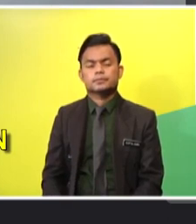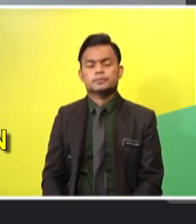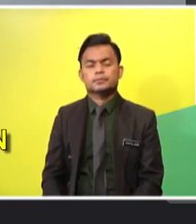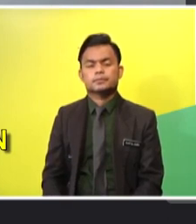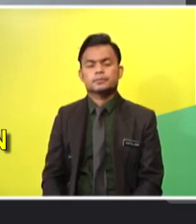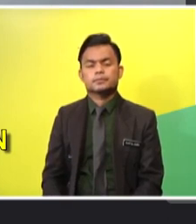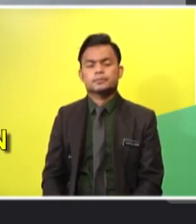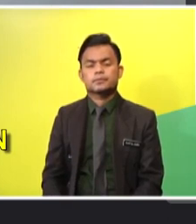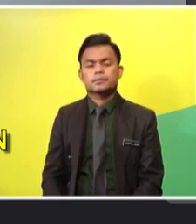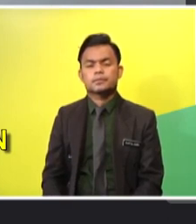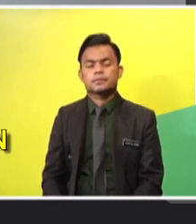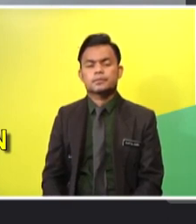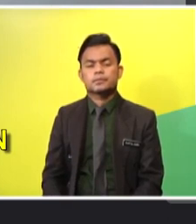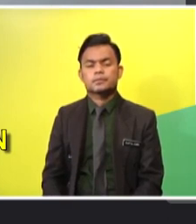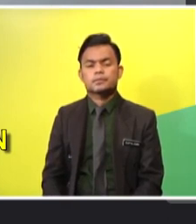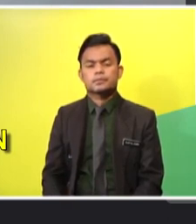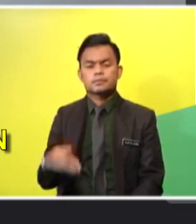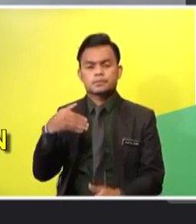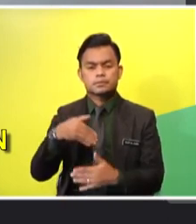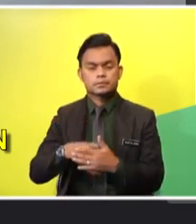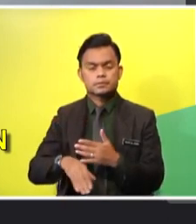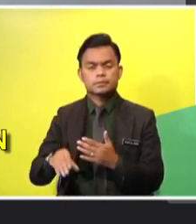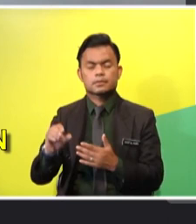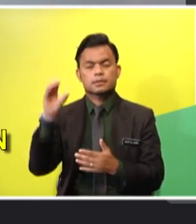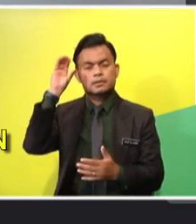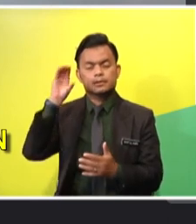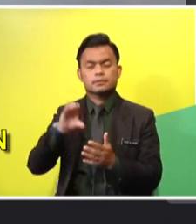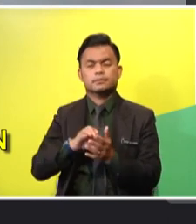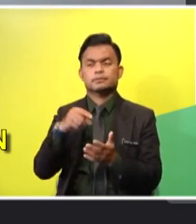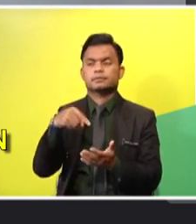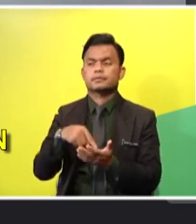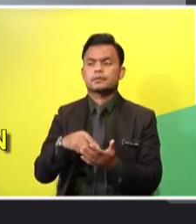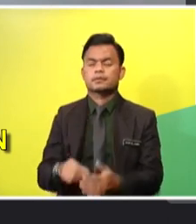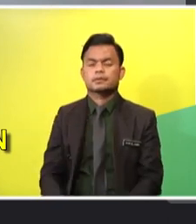Okay. In this picture,